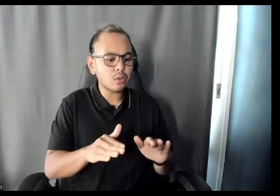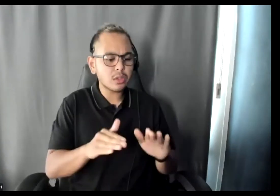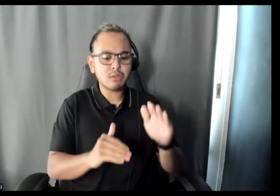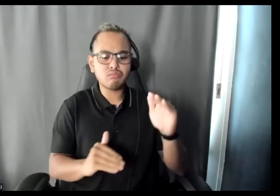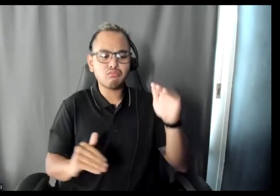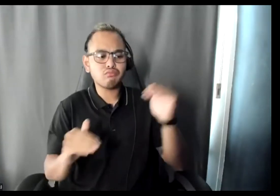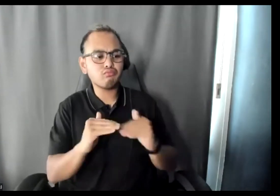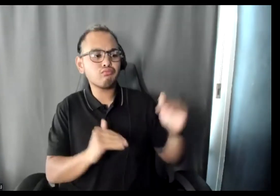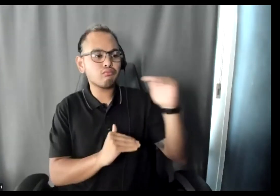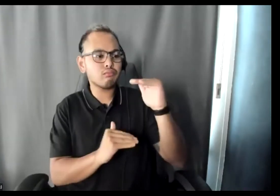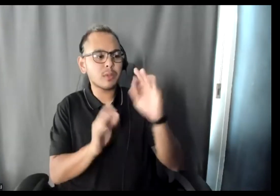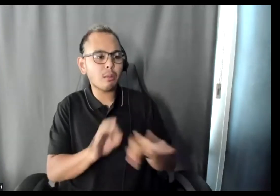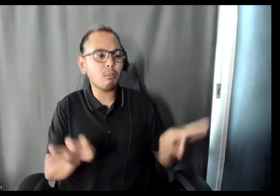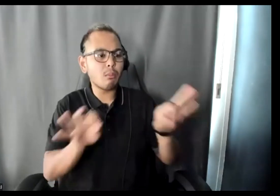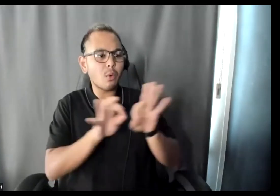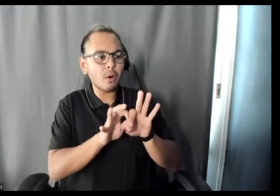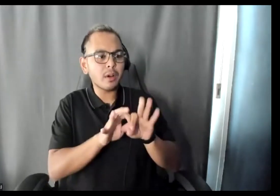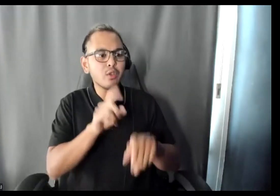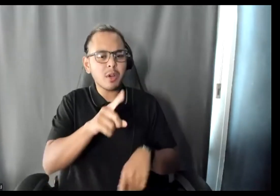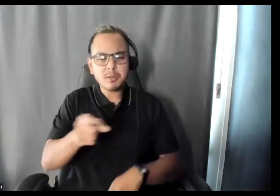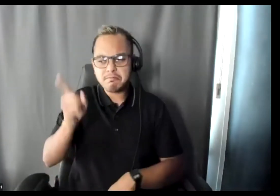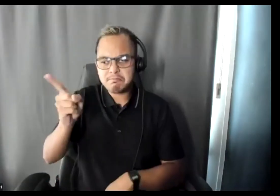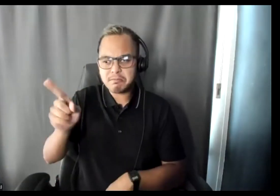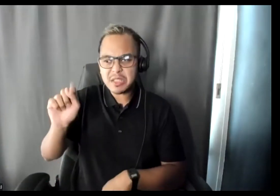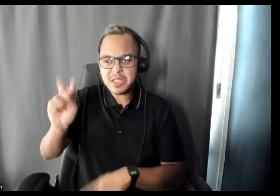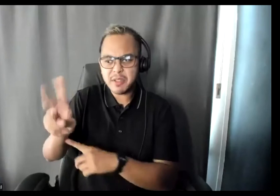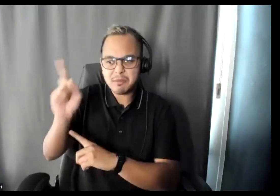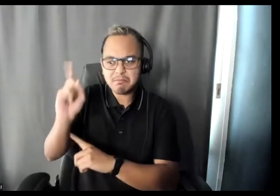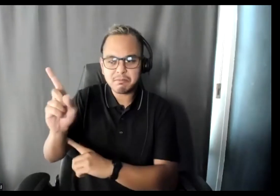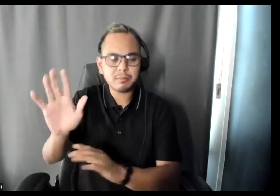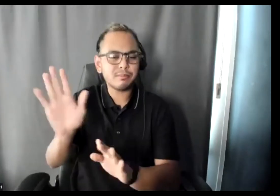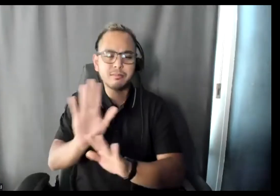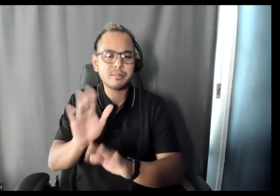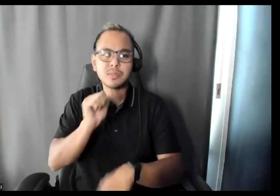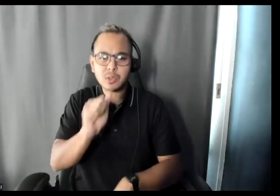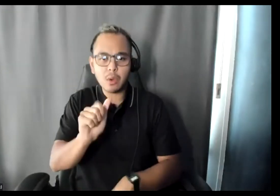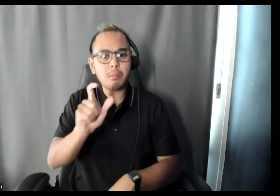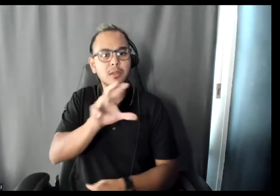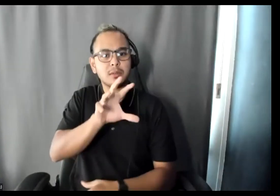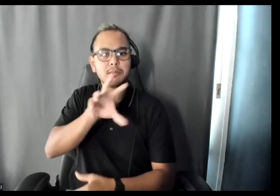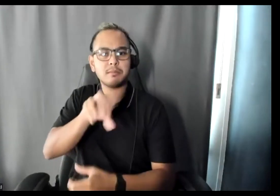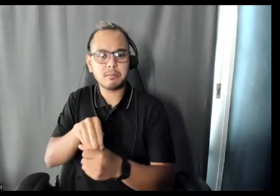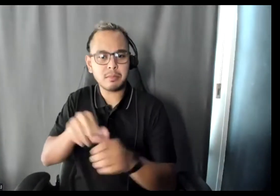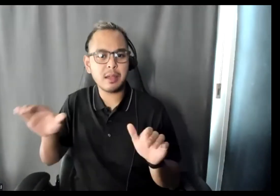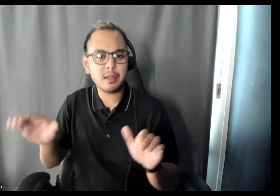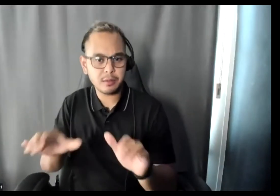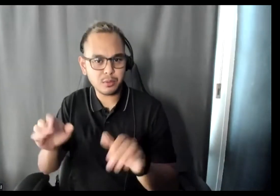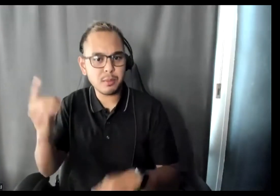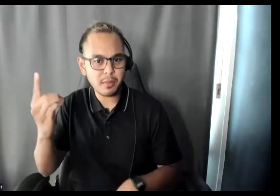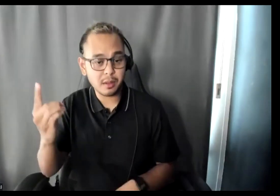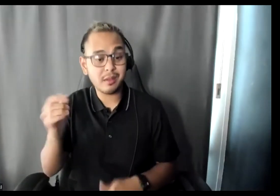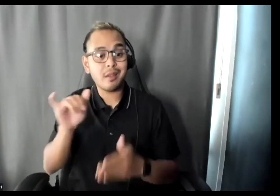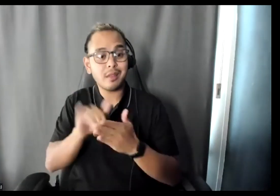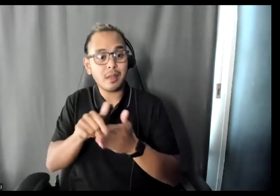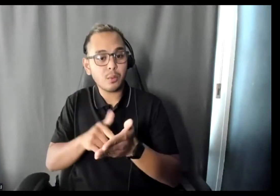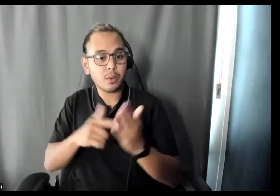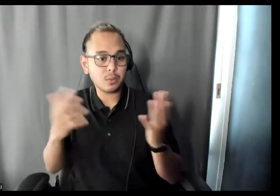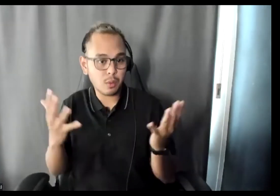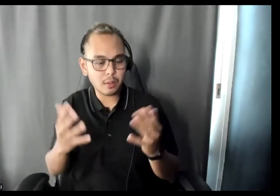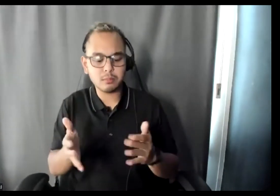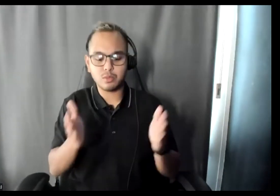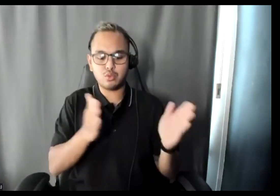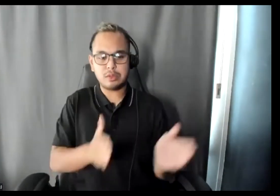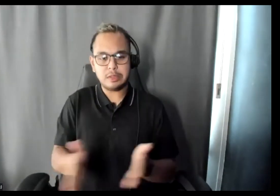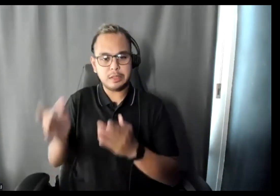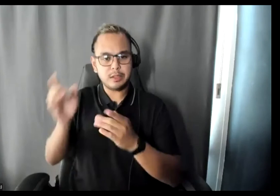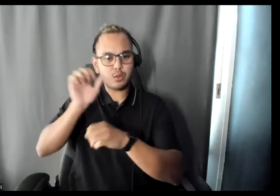to shake their fists at the television or whatever that is. We want them to do something about it. And that requires very strategic, thoughtful